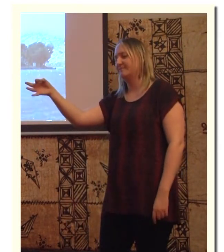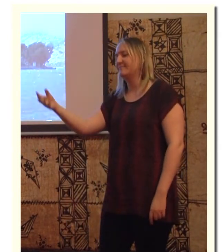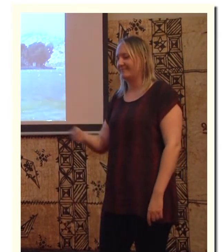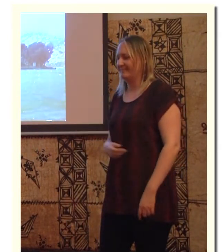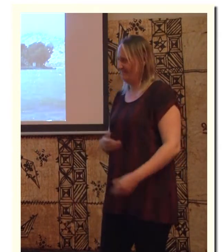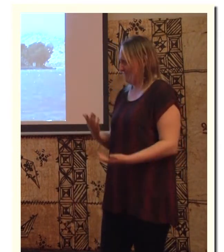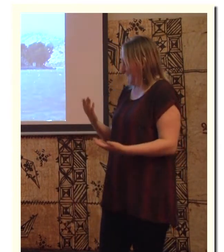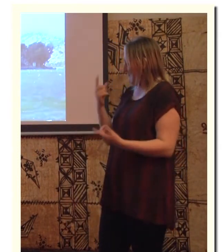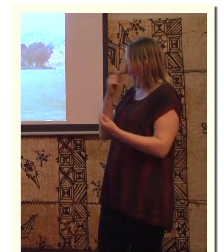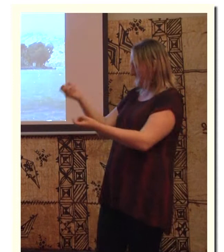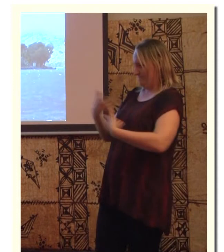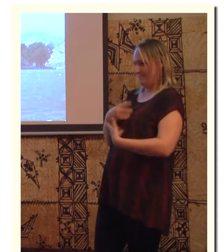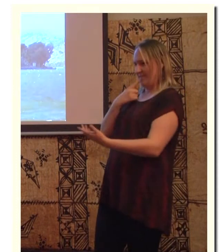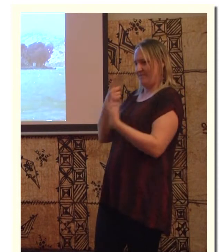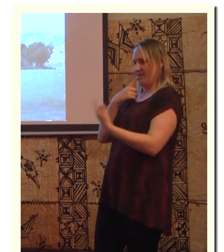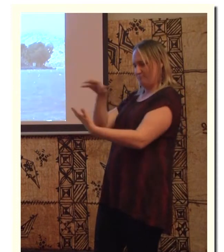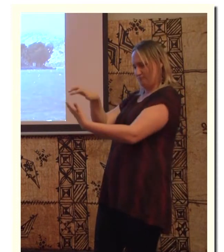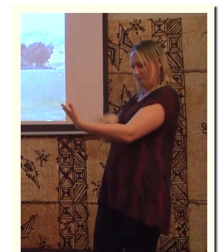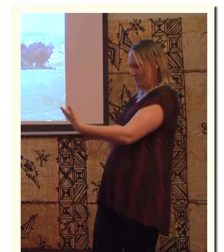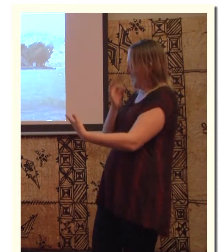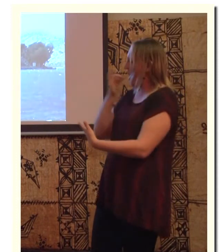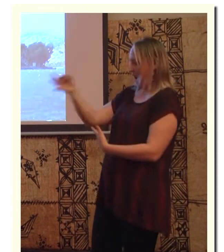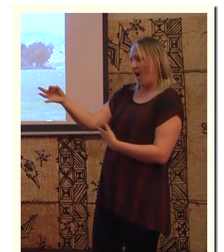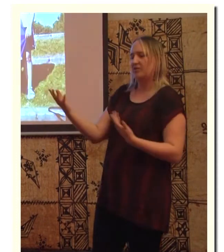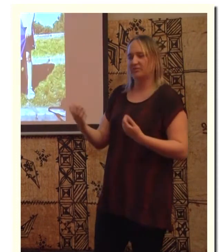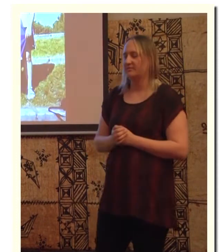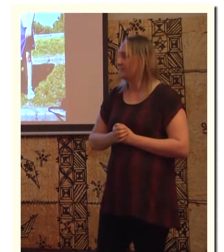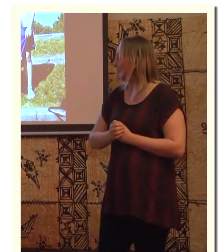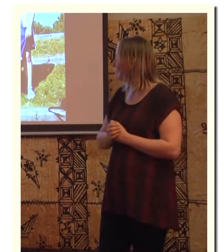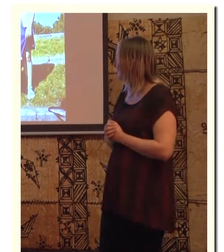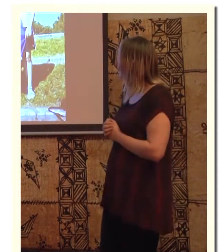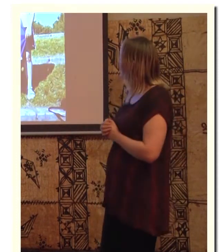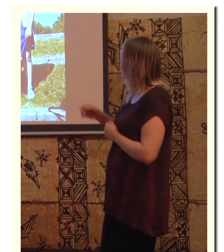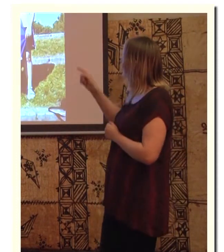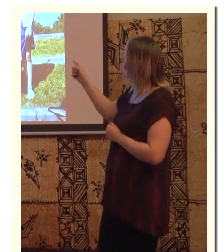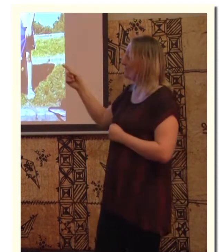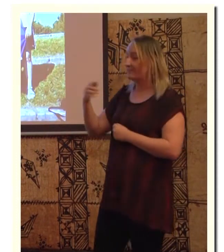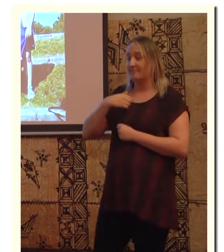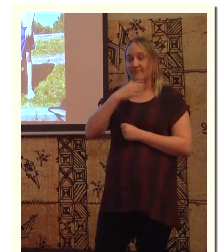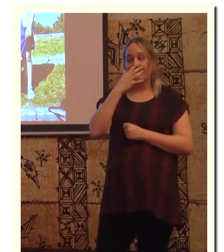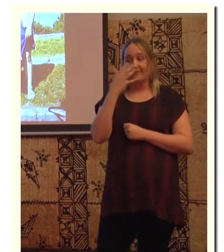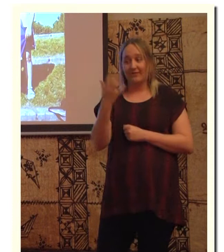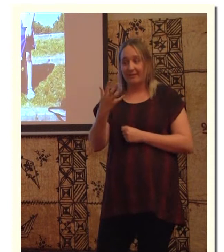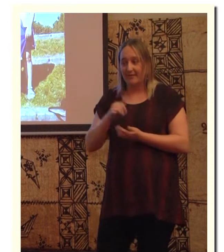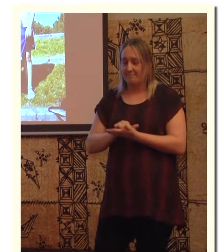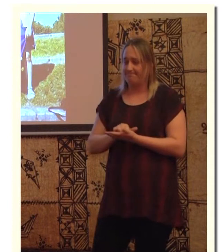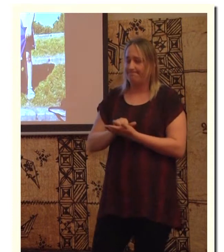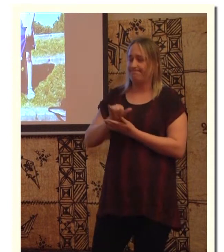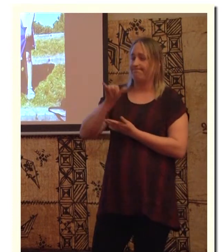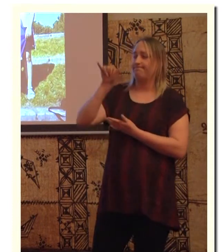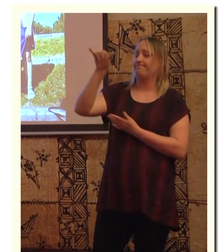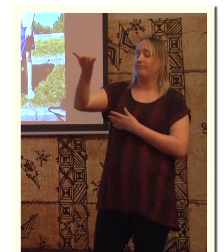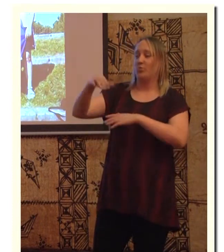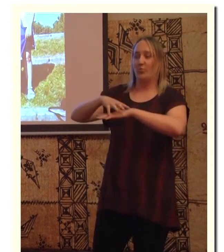on. So my advice to any deaf people who are traveling, that if you can't access what the information is, ask, and they might